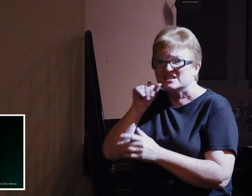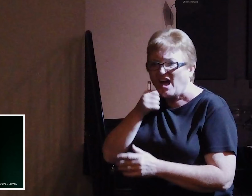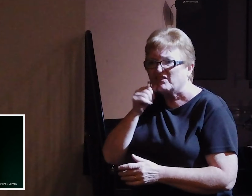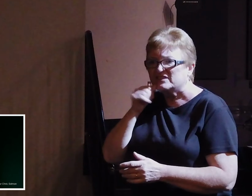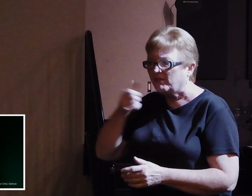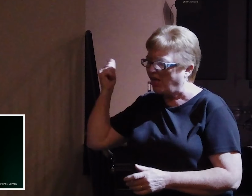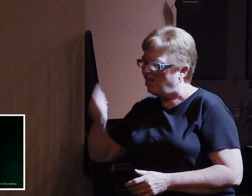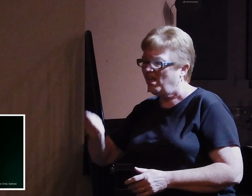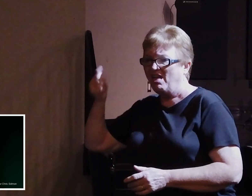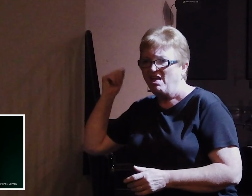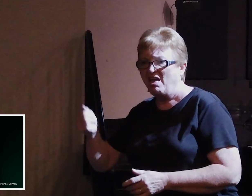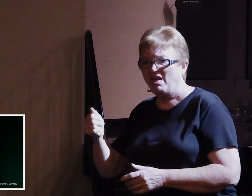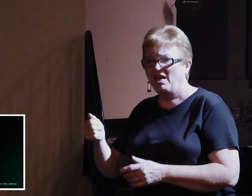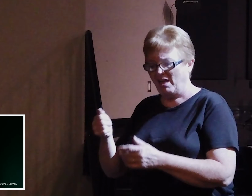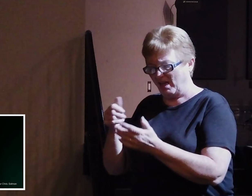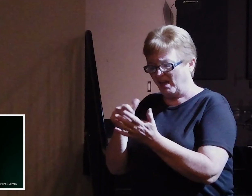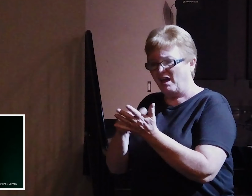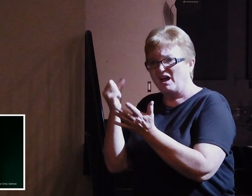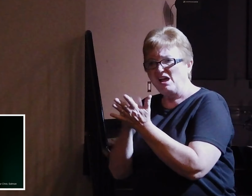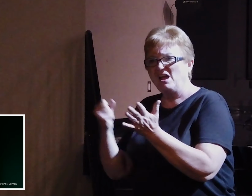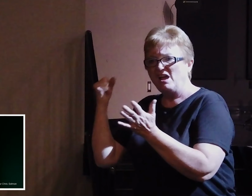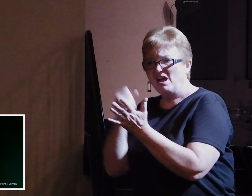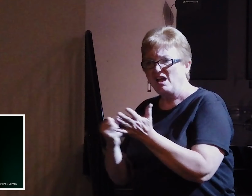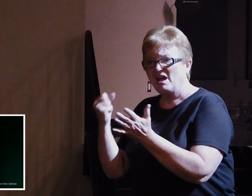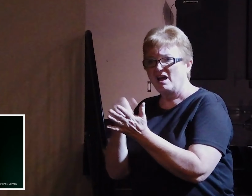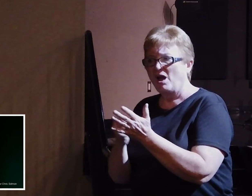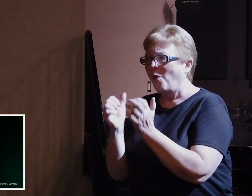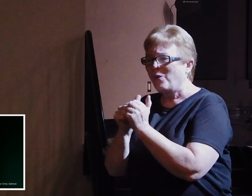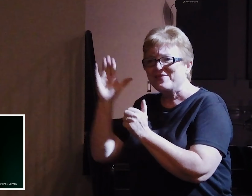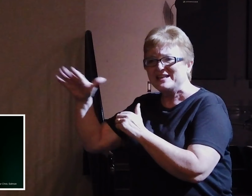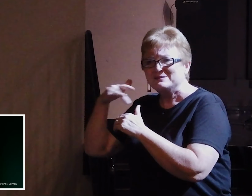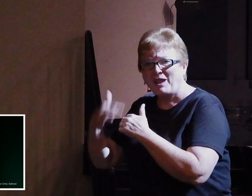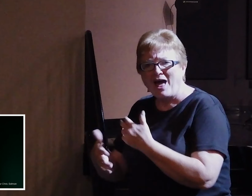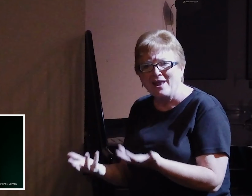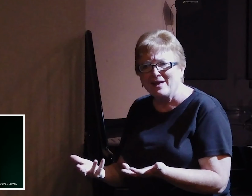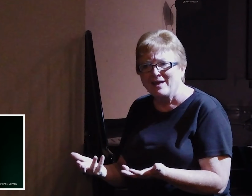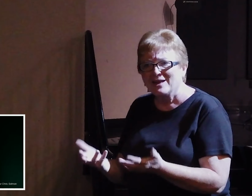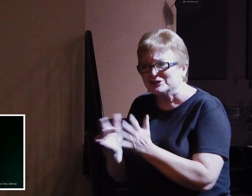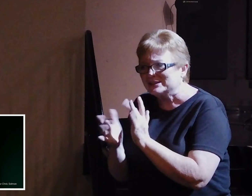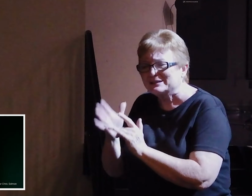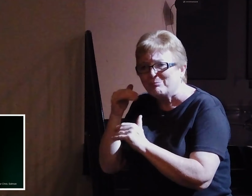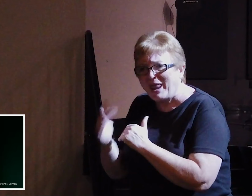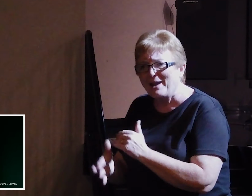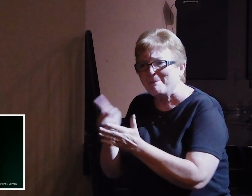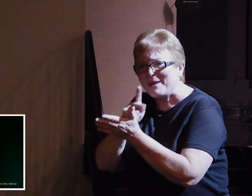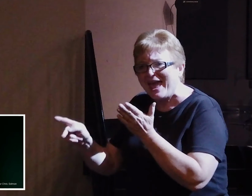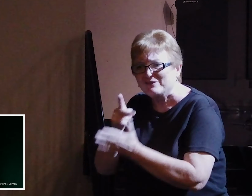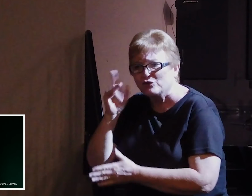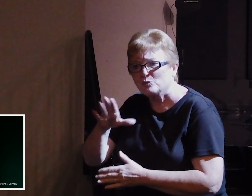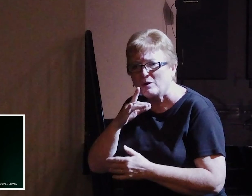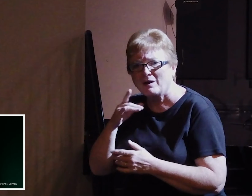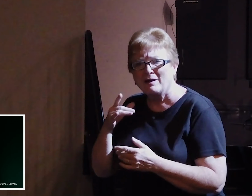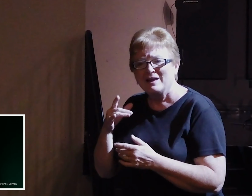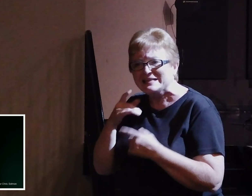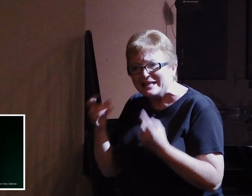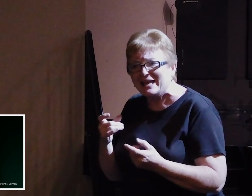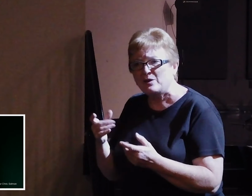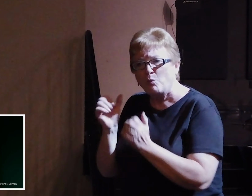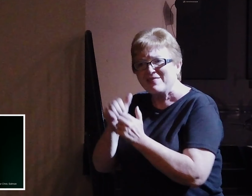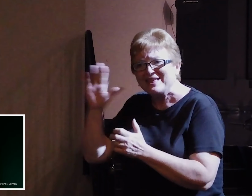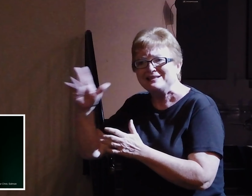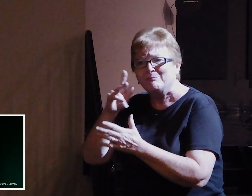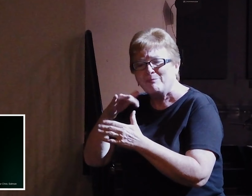Jesus paid for your salvation with his blood. Not with imperishable things, not with a bunch of silver and gold, who cares? With his blood.